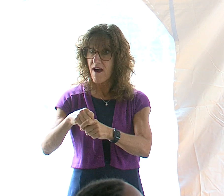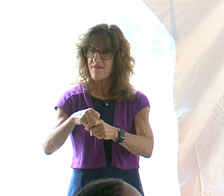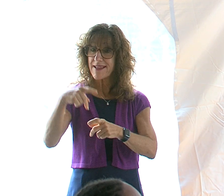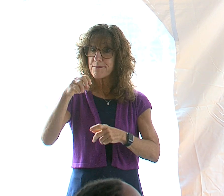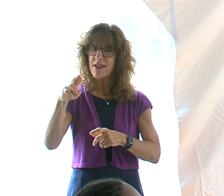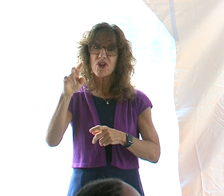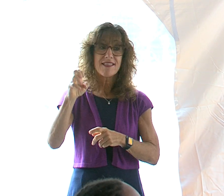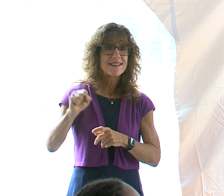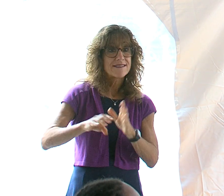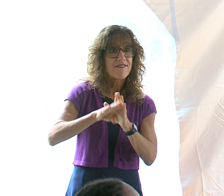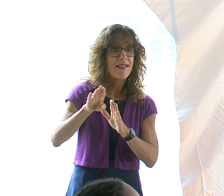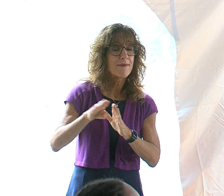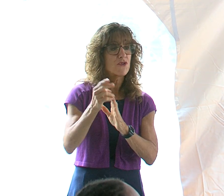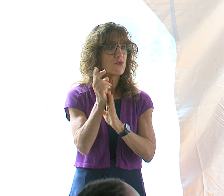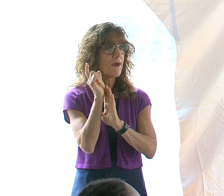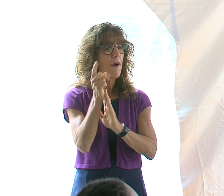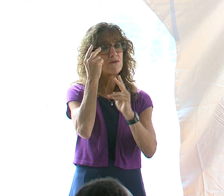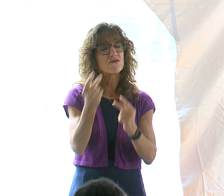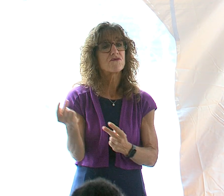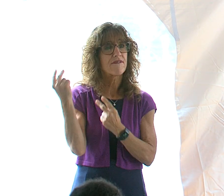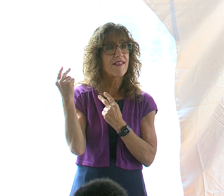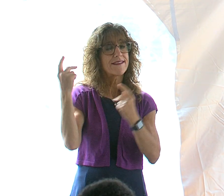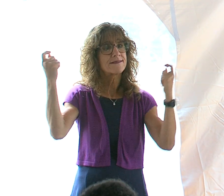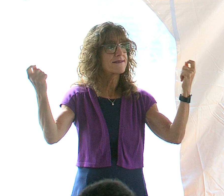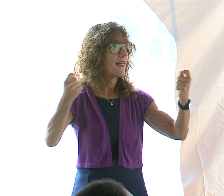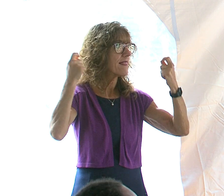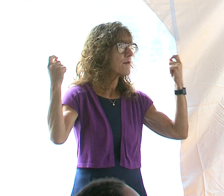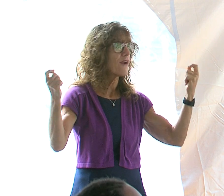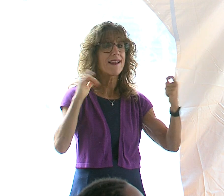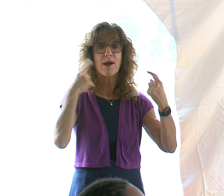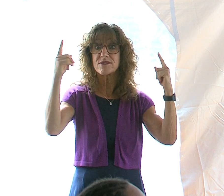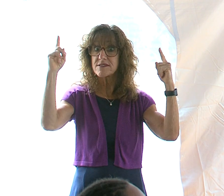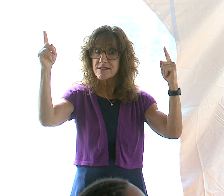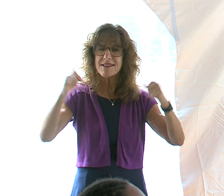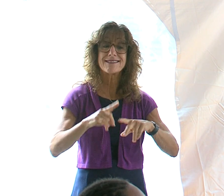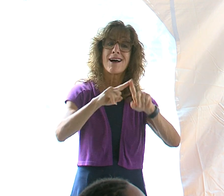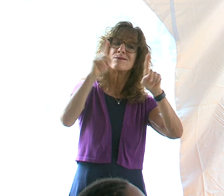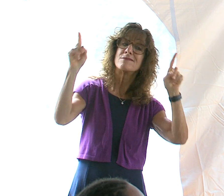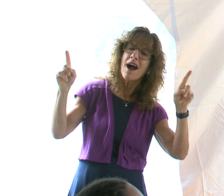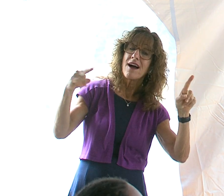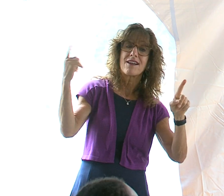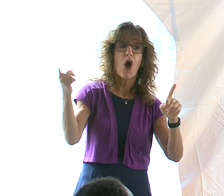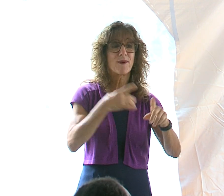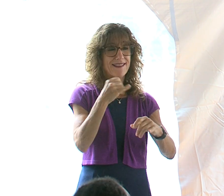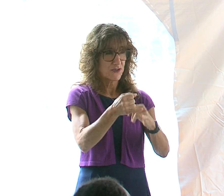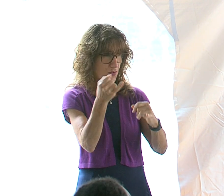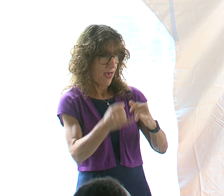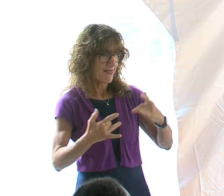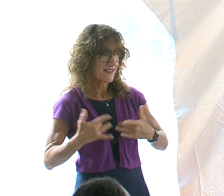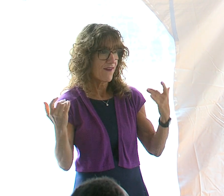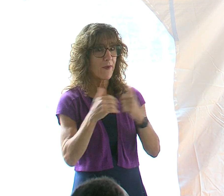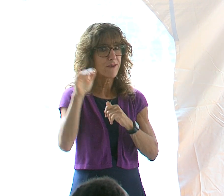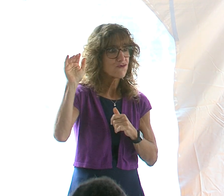Peerless development and to take a moment to reflect on and celebrate our success. But I always like to end these events